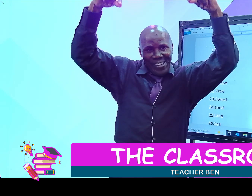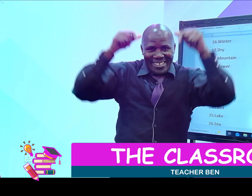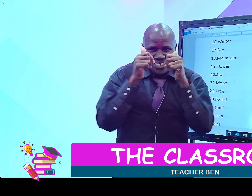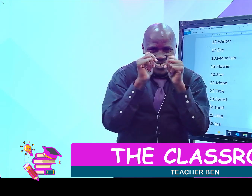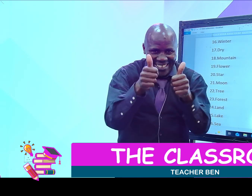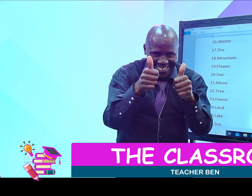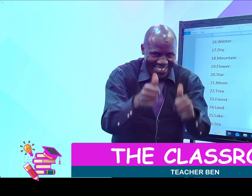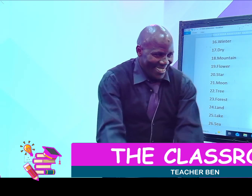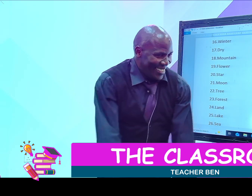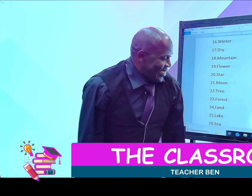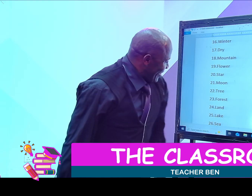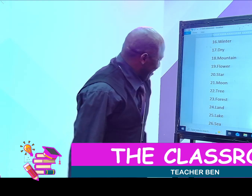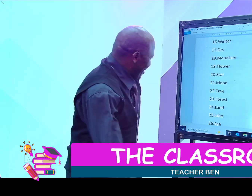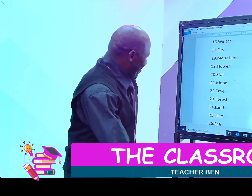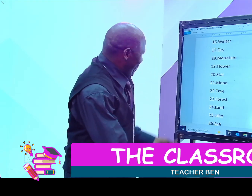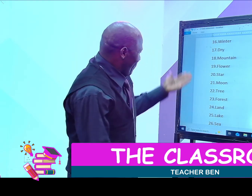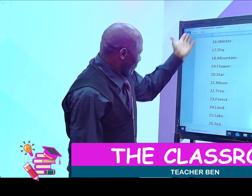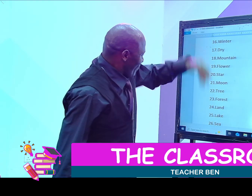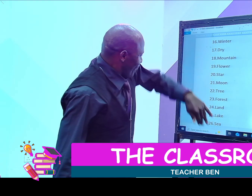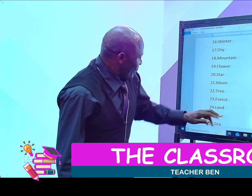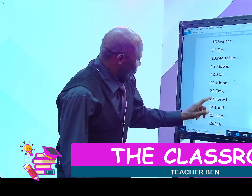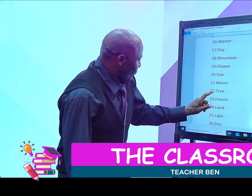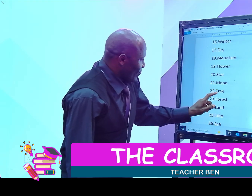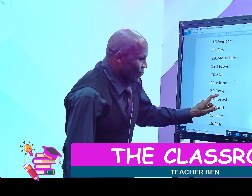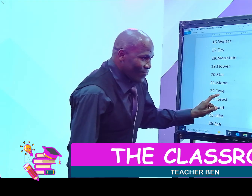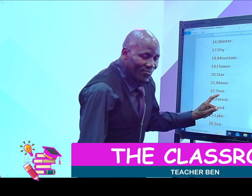But we sign it together like that.